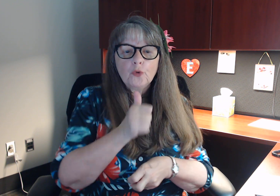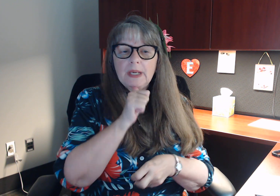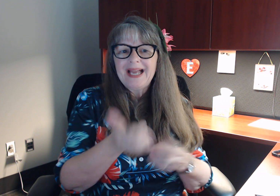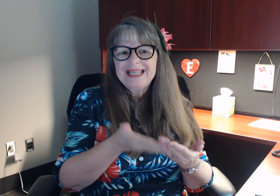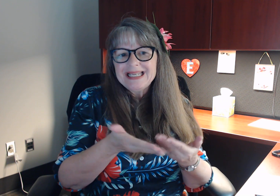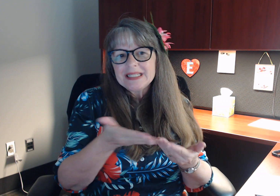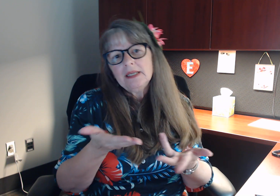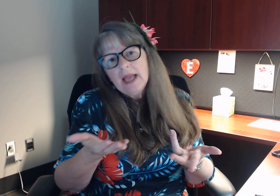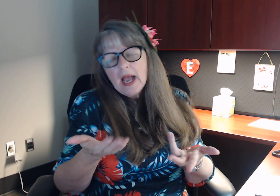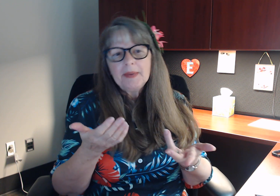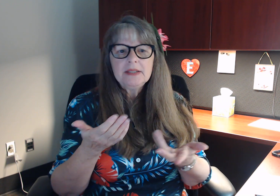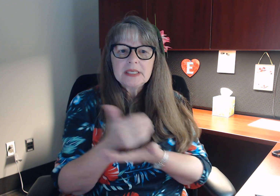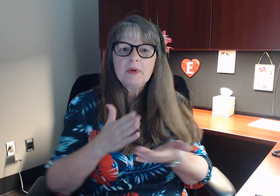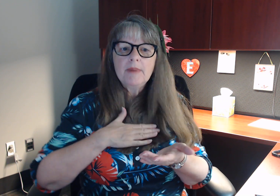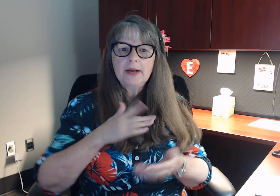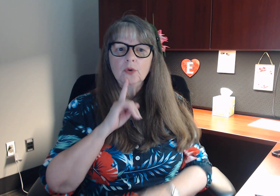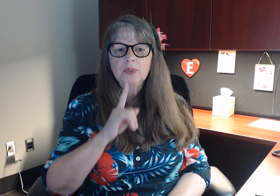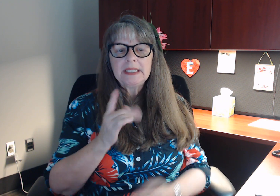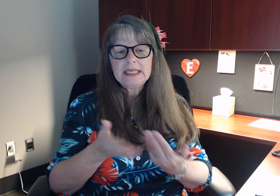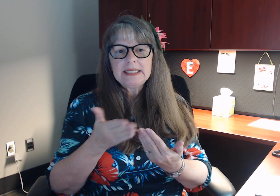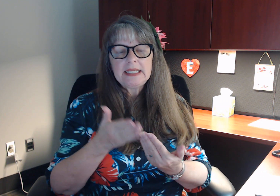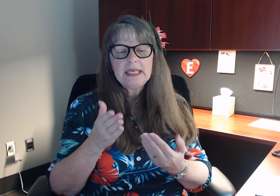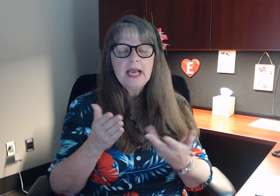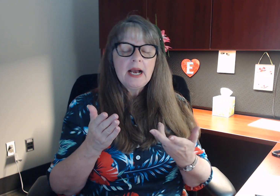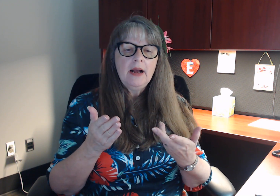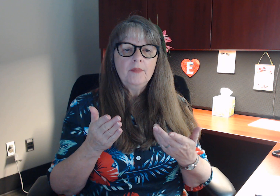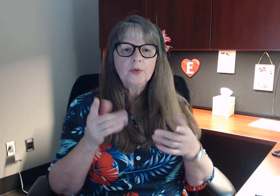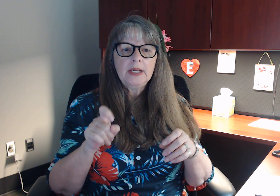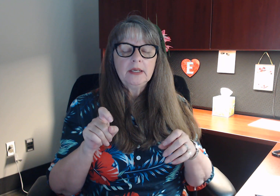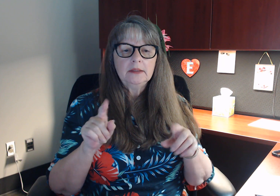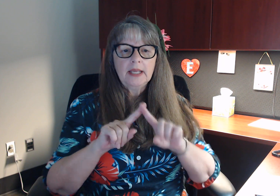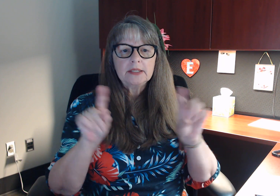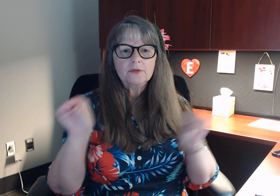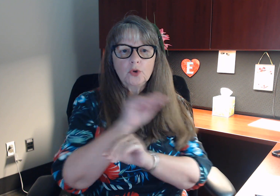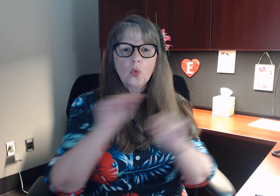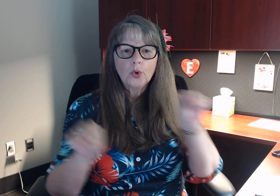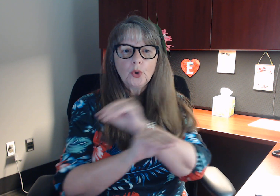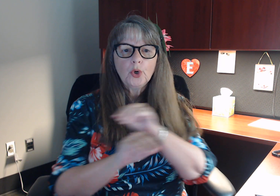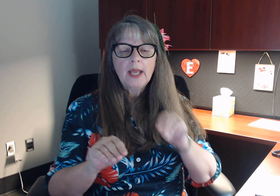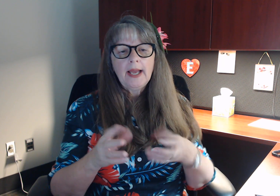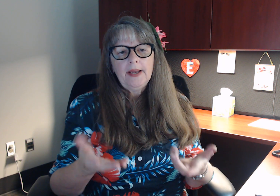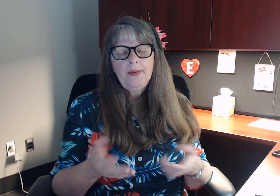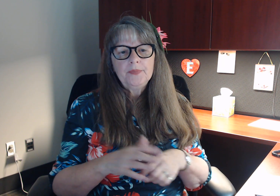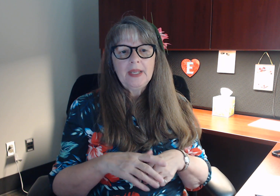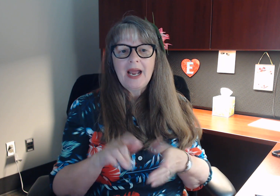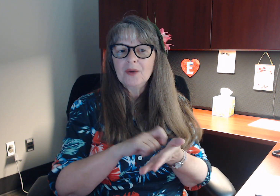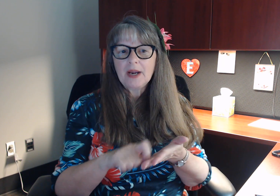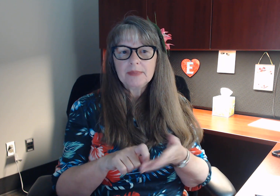not easy. I mean, some of mine are really easy. They're in a different order, and I write them down in